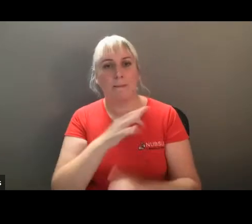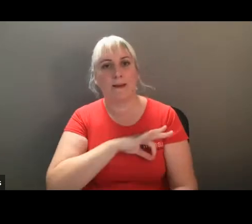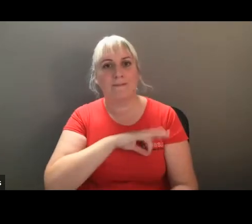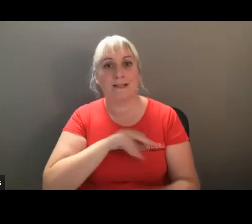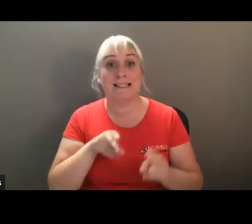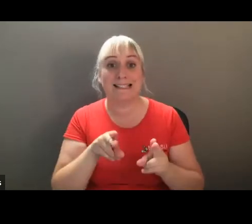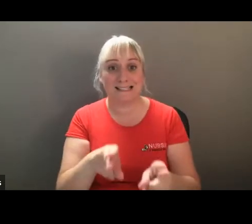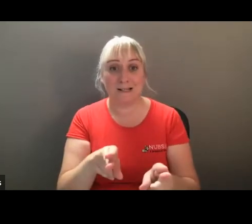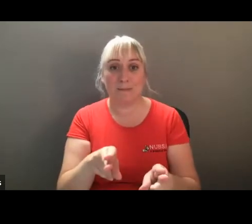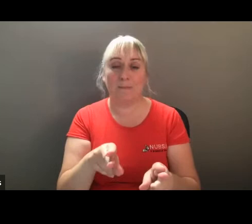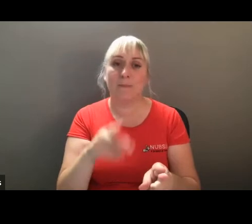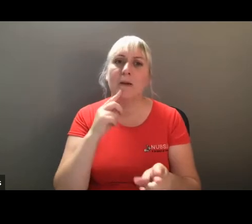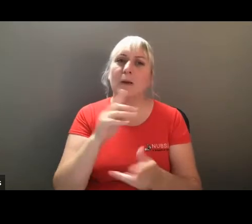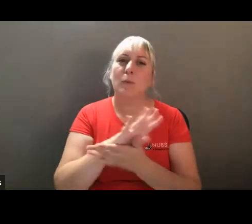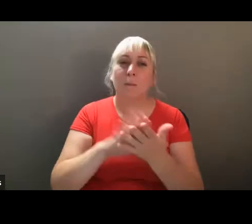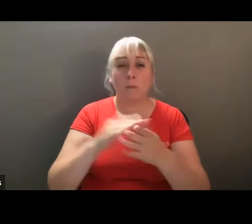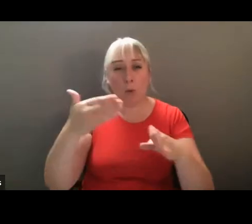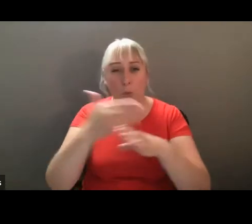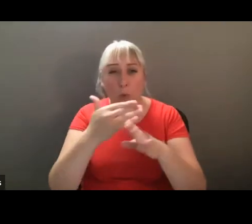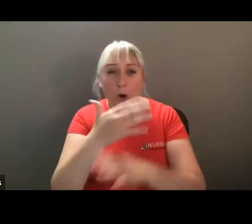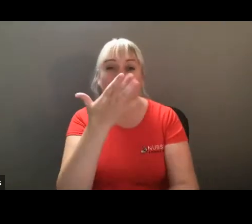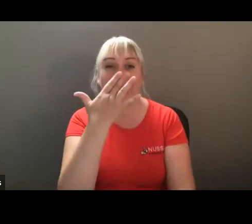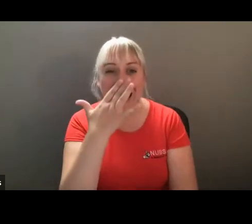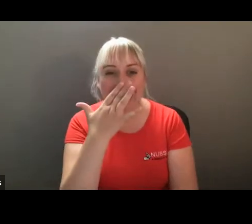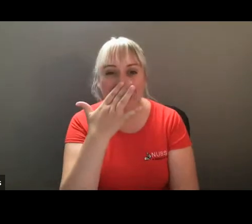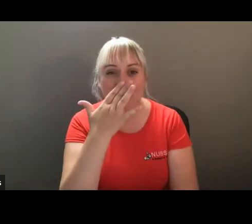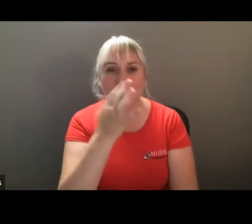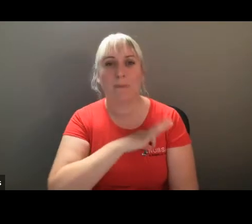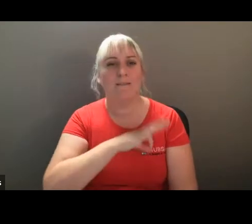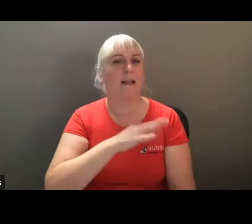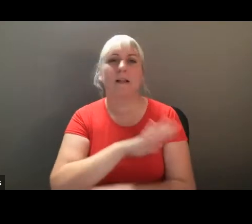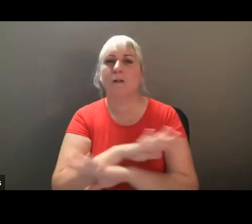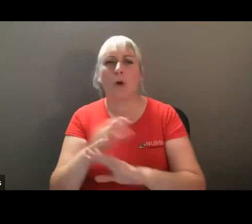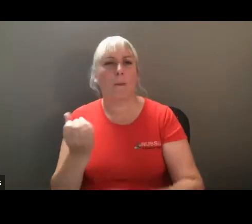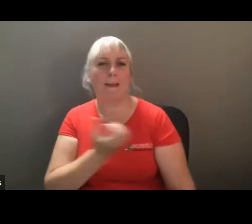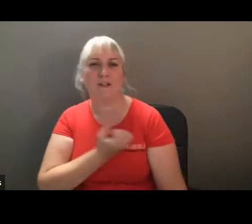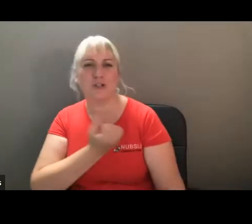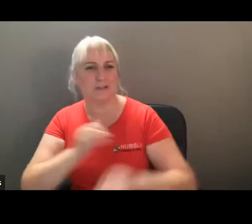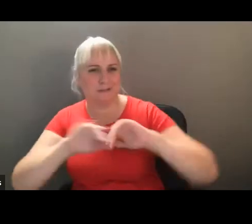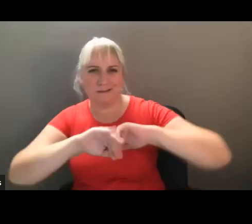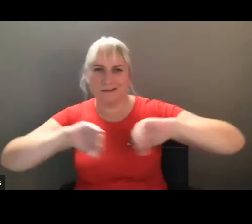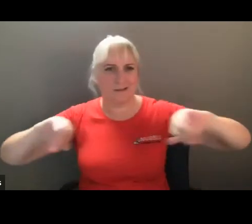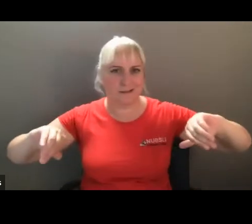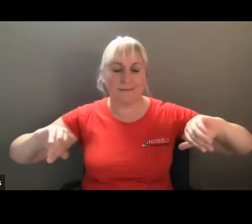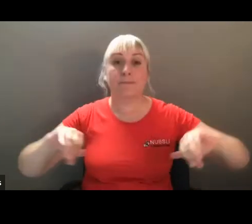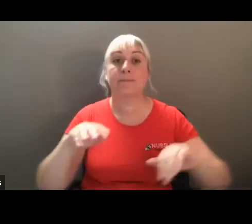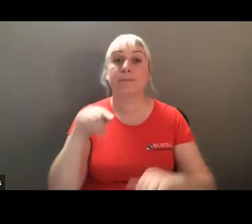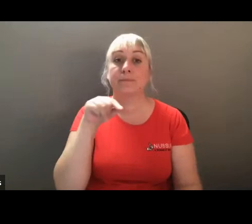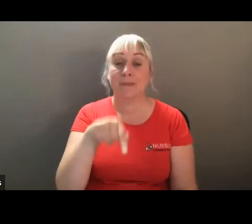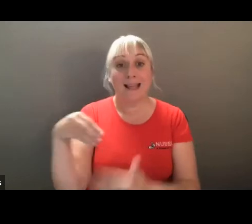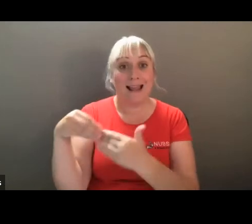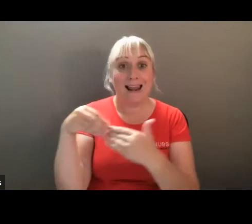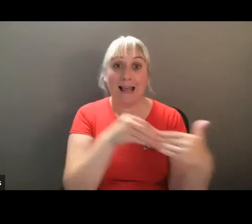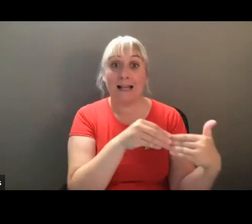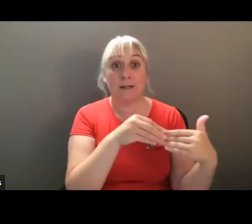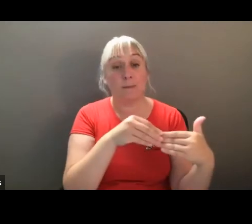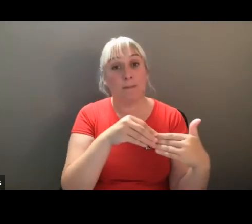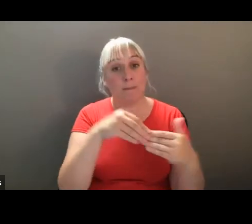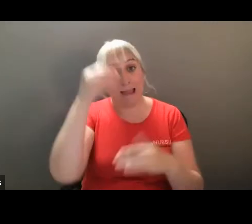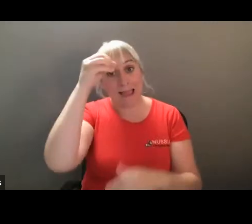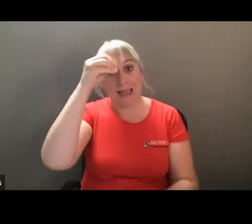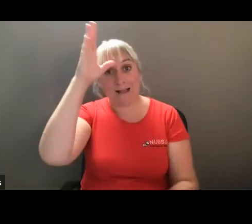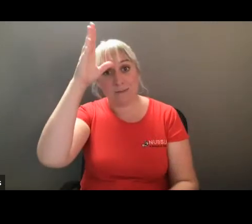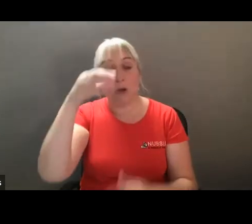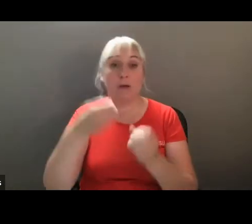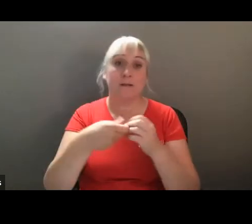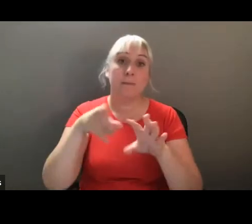we're talking about working age benefits here, not pensions. The project is led by experts by experience, and this means that